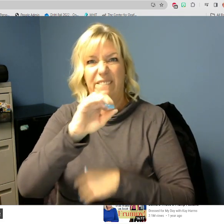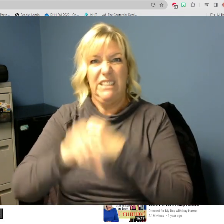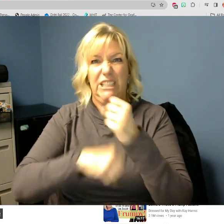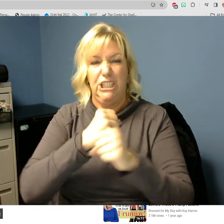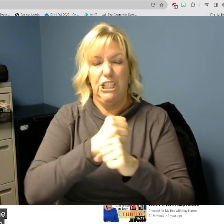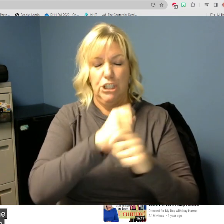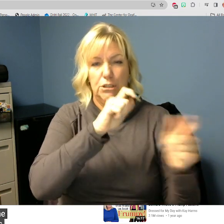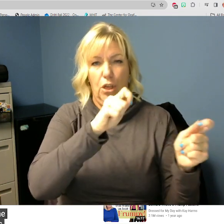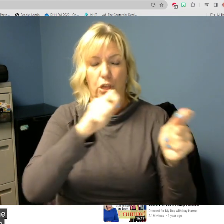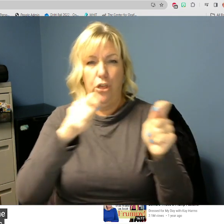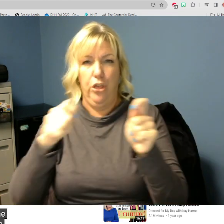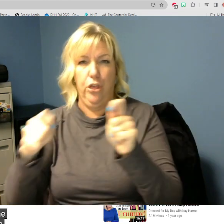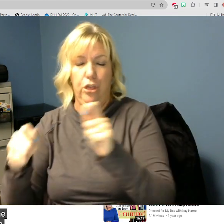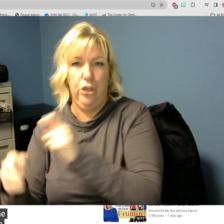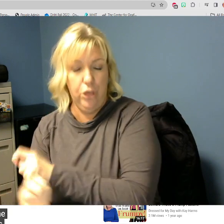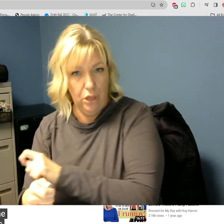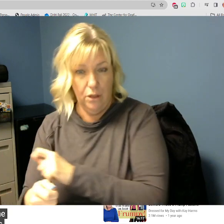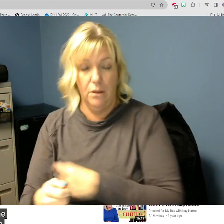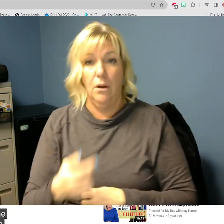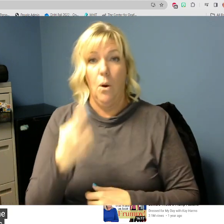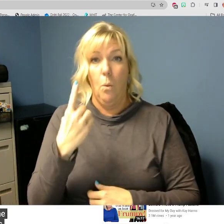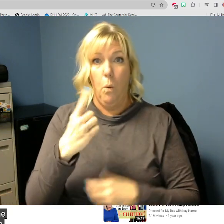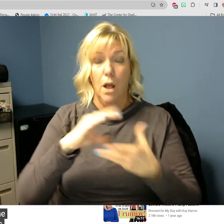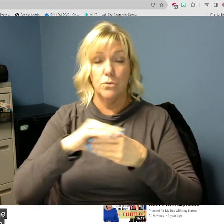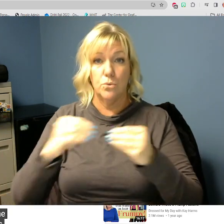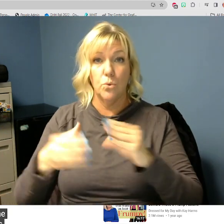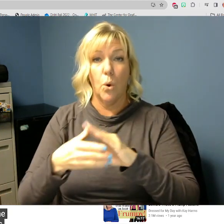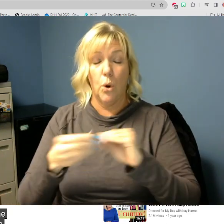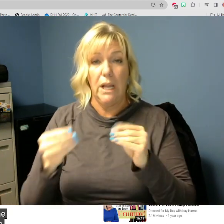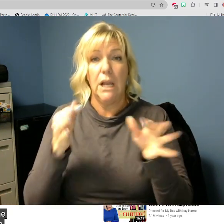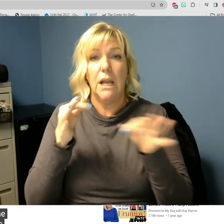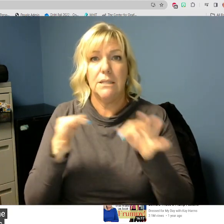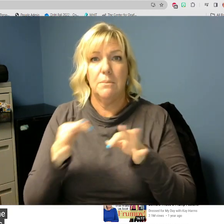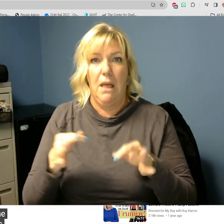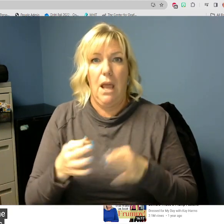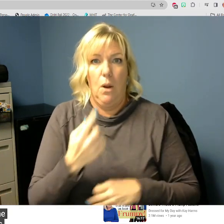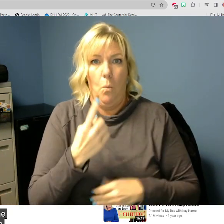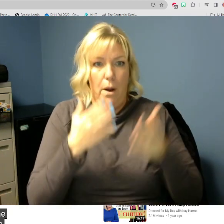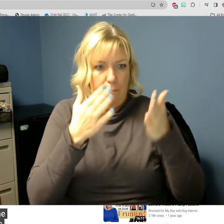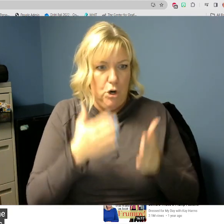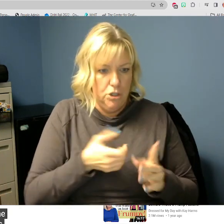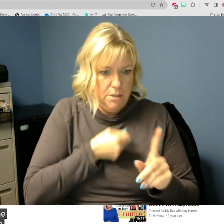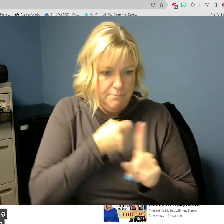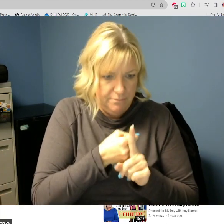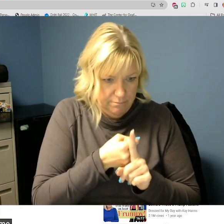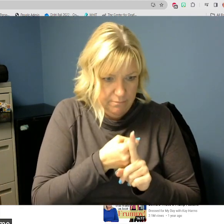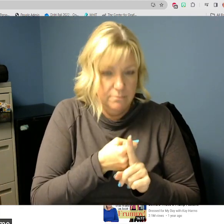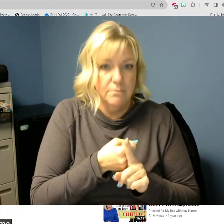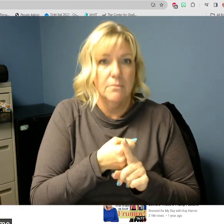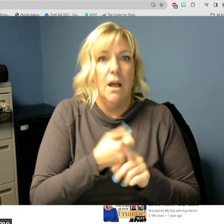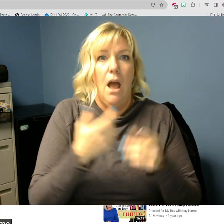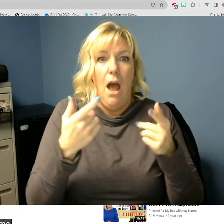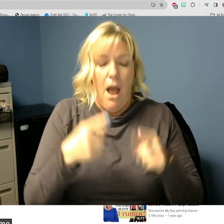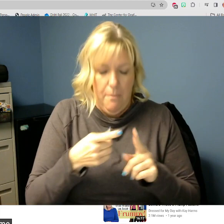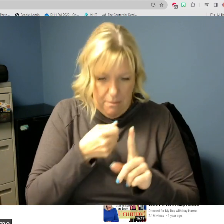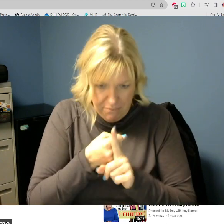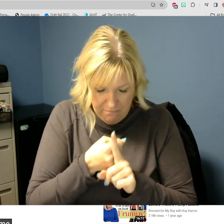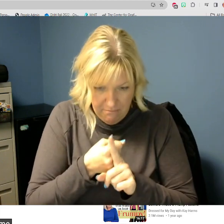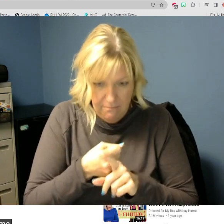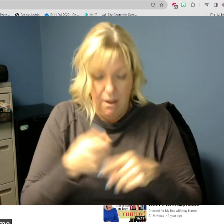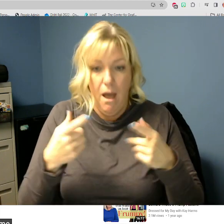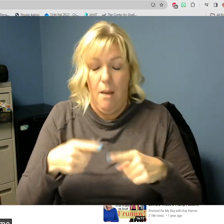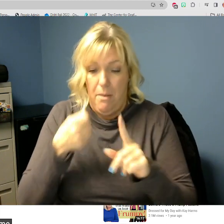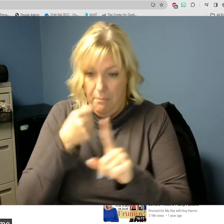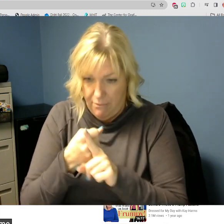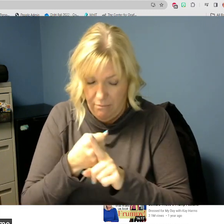that it is one person at a time, one law at a time. And that's a good way to think of this shift from servant